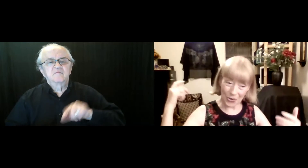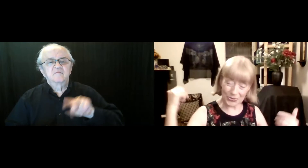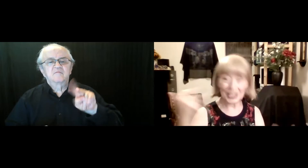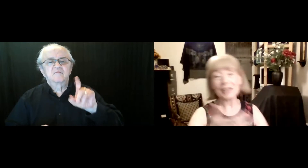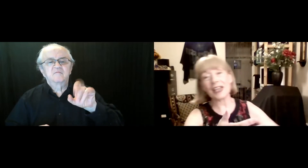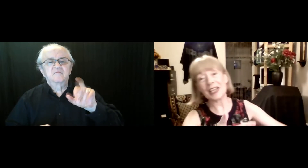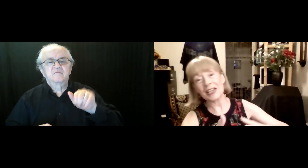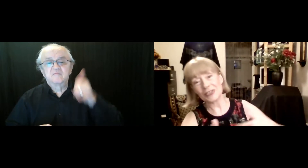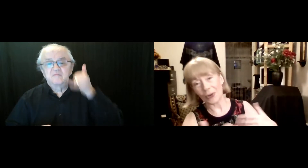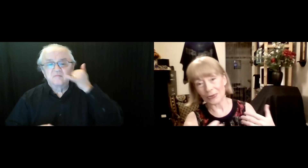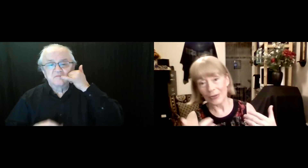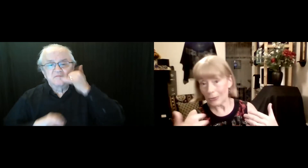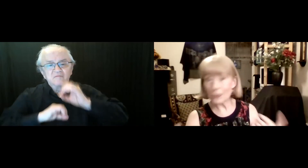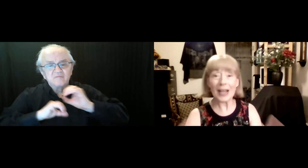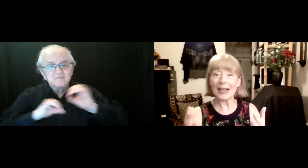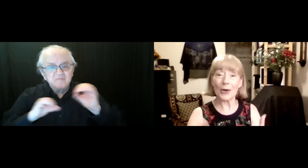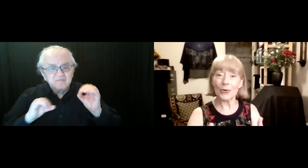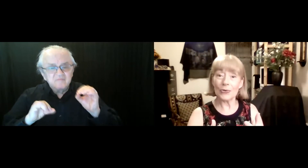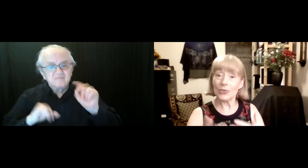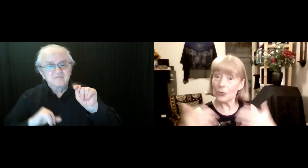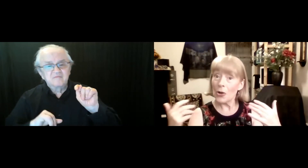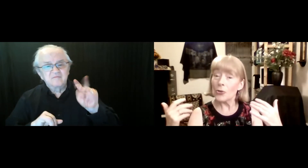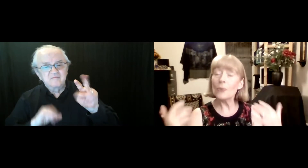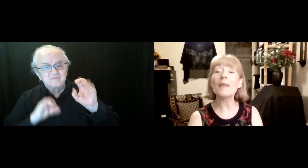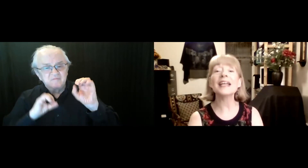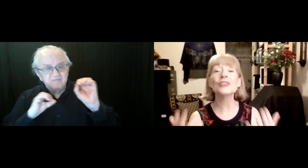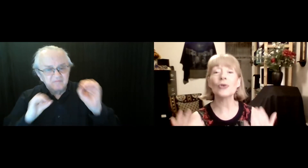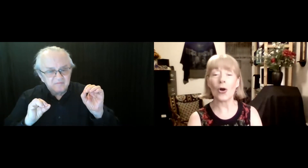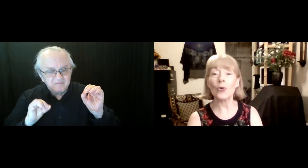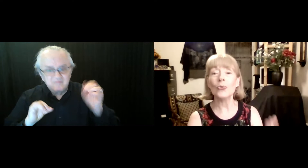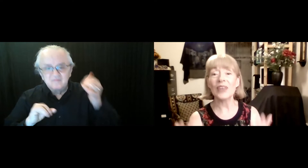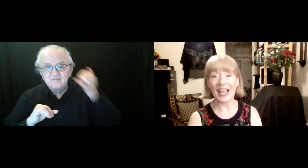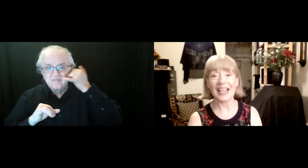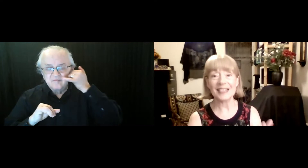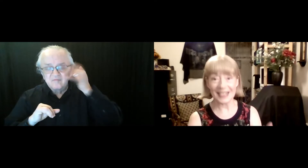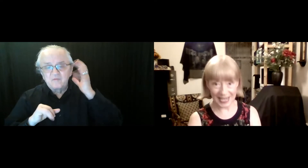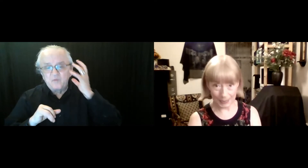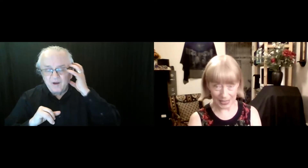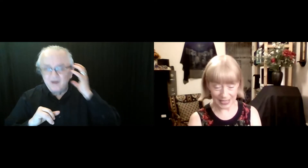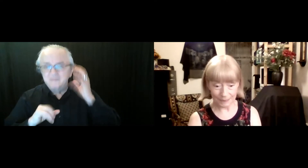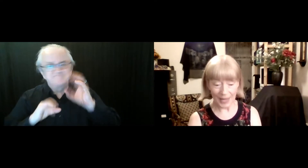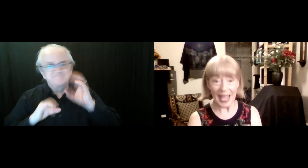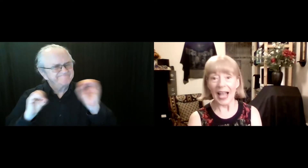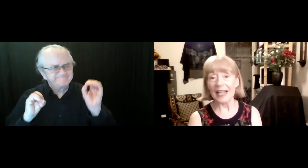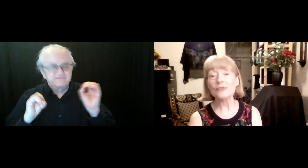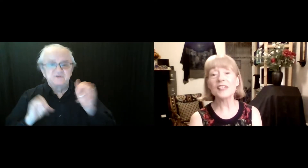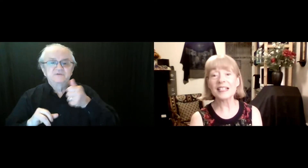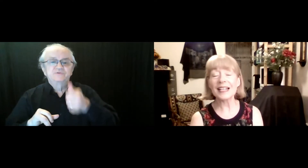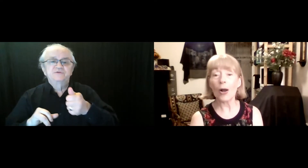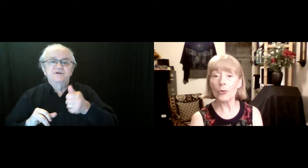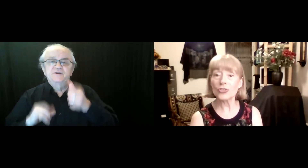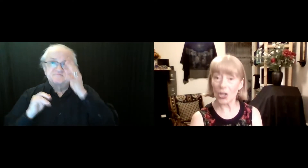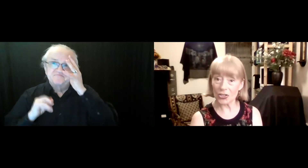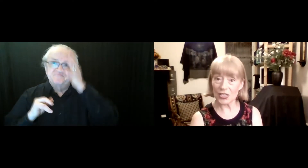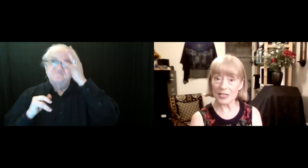telephones, no TVs, no radio. You made your own entertainment. And